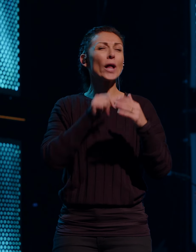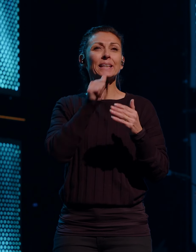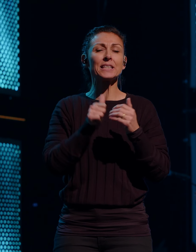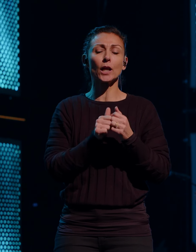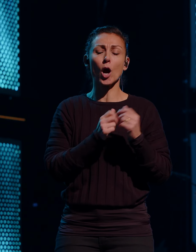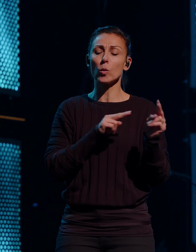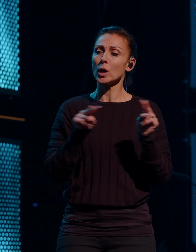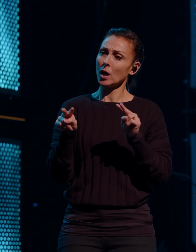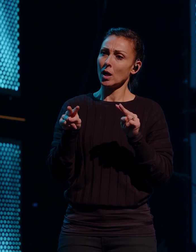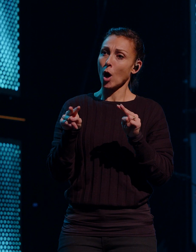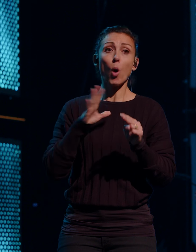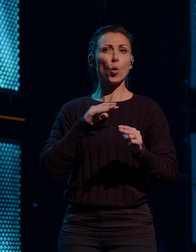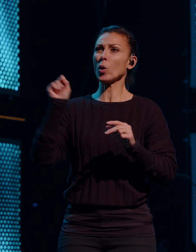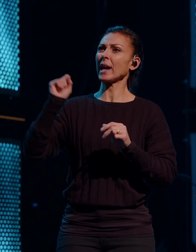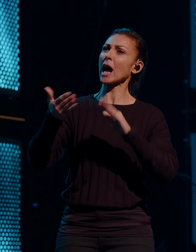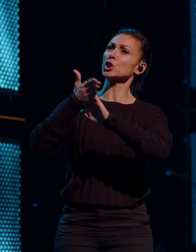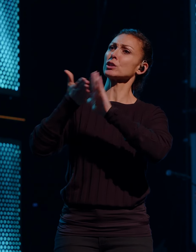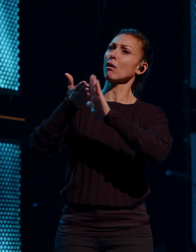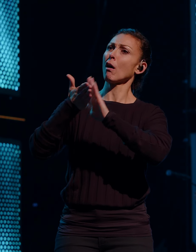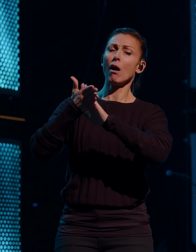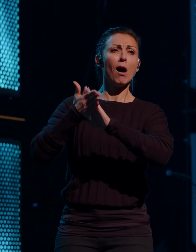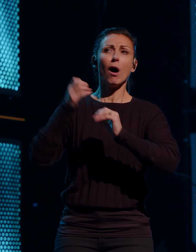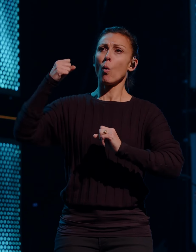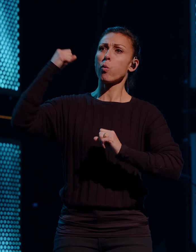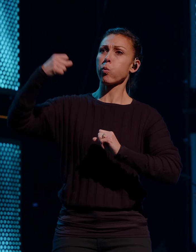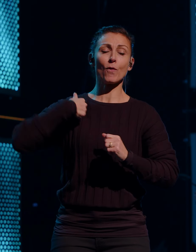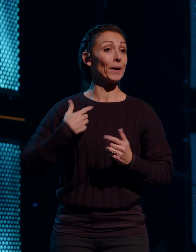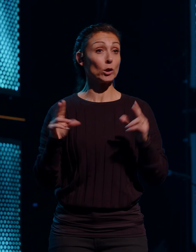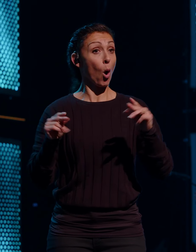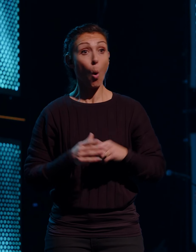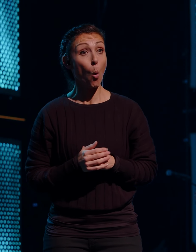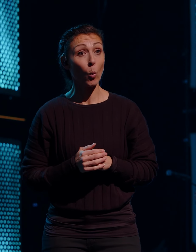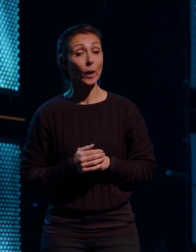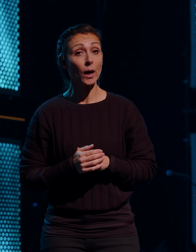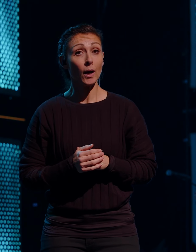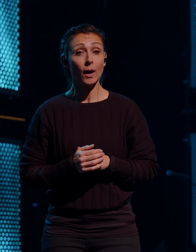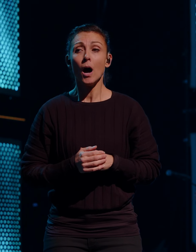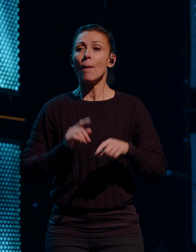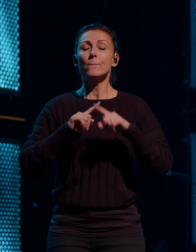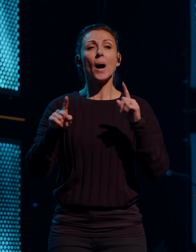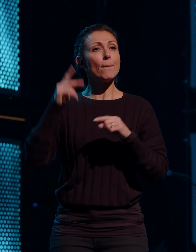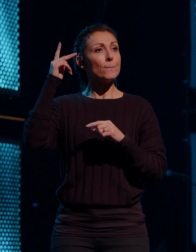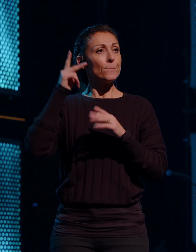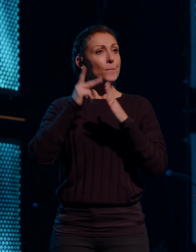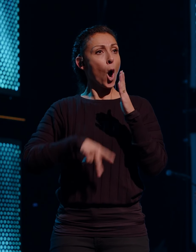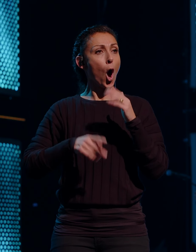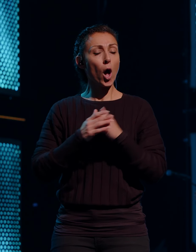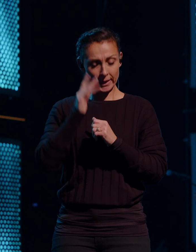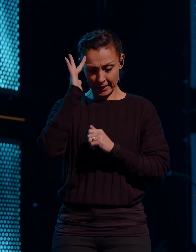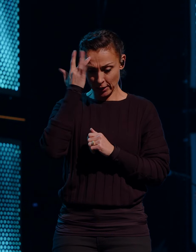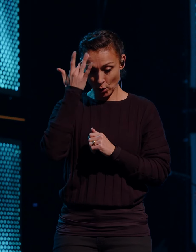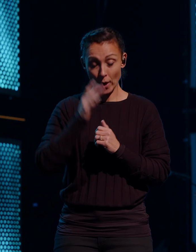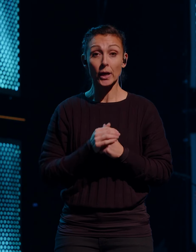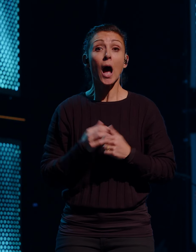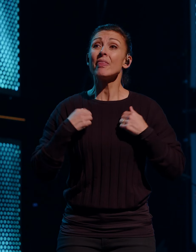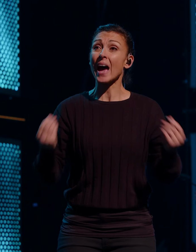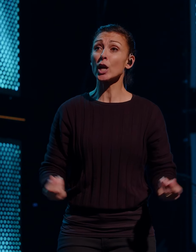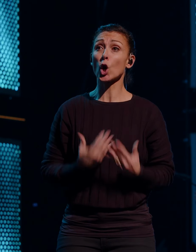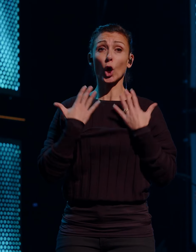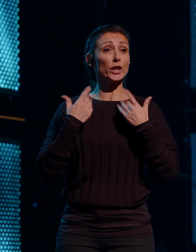was greatly annoyed. Greatly annoyed. I don't know about you. That encourages my heart. Why? Because I get greatly